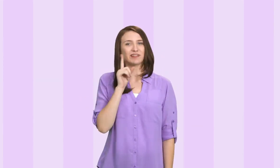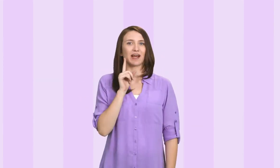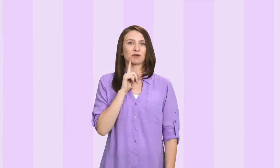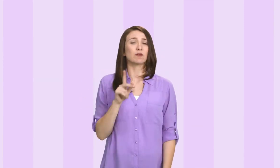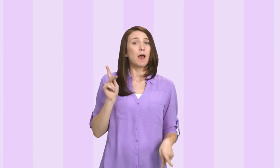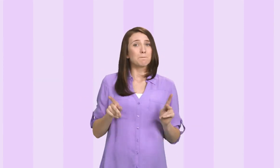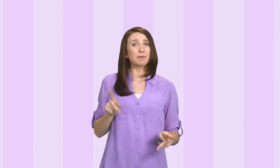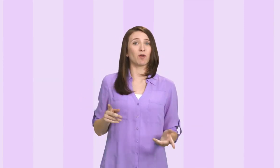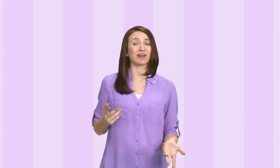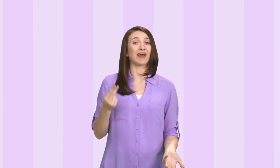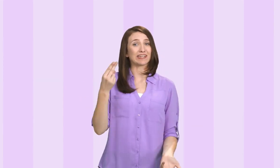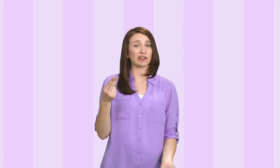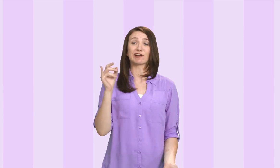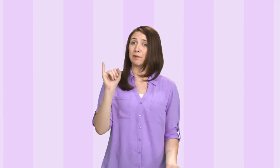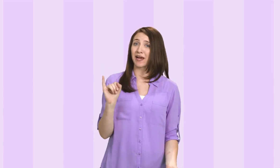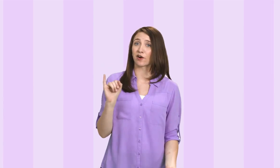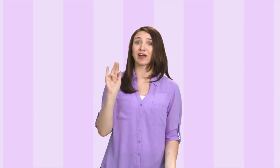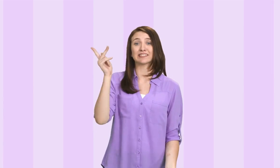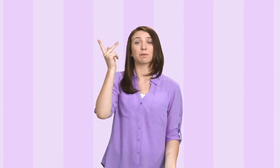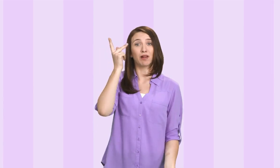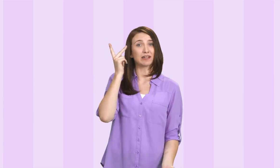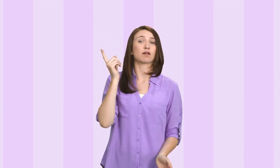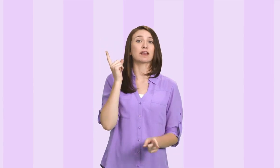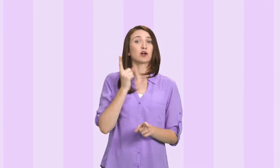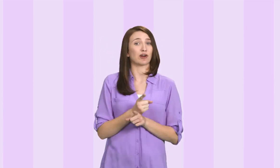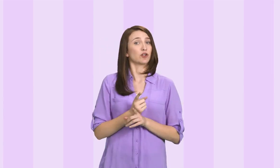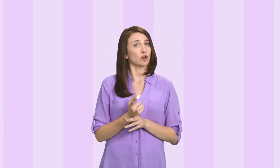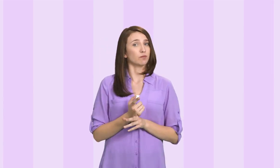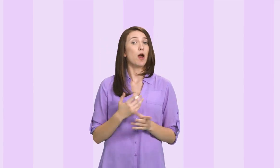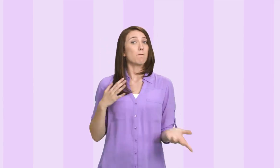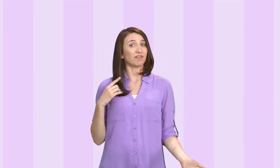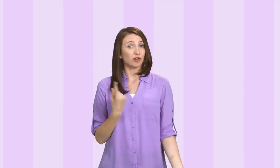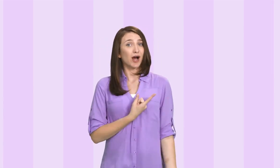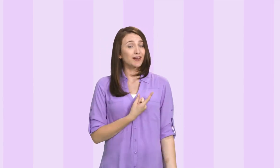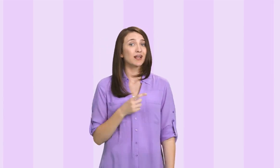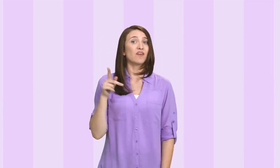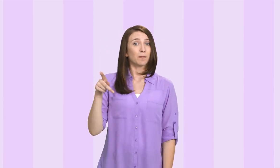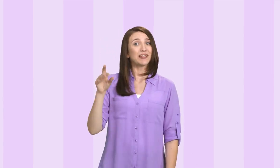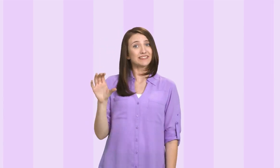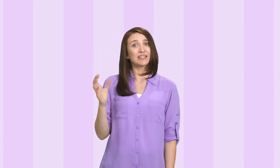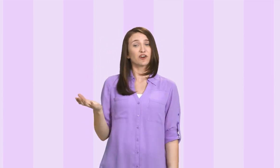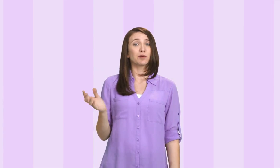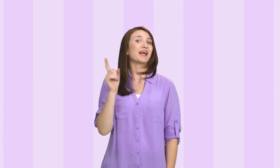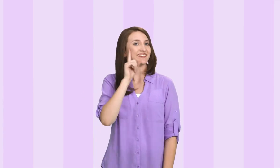deaf. People think that hearing impaired is the politically correct term, but for us, the PC term is